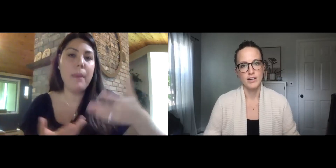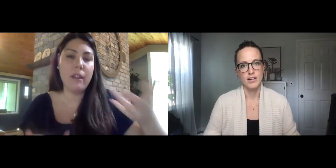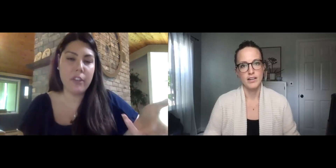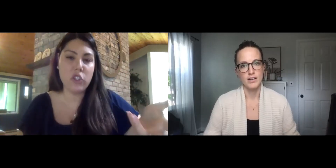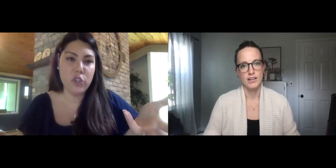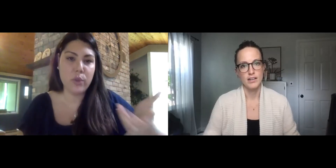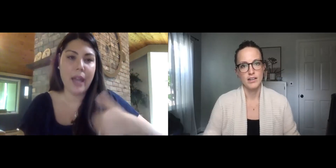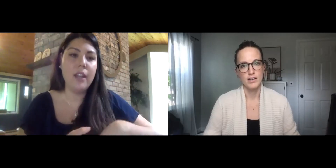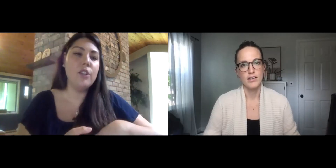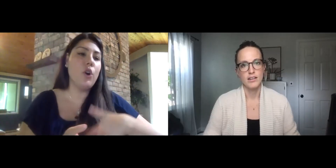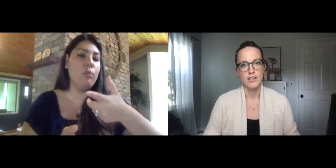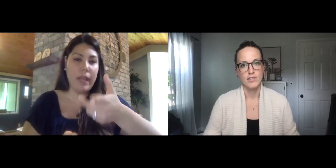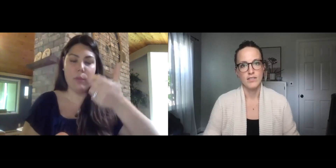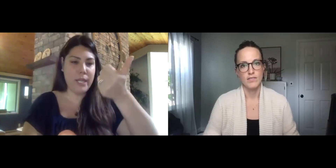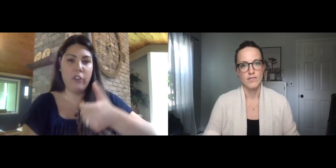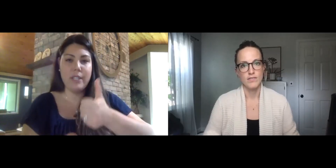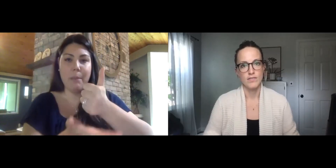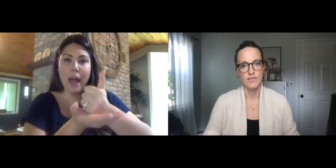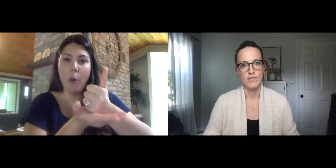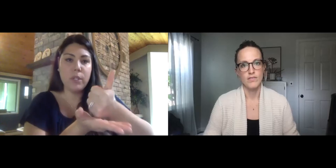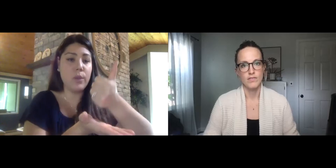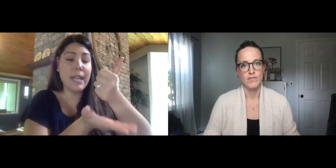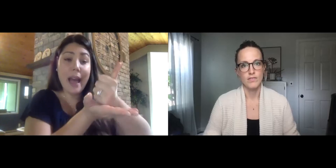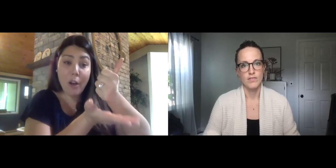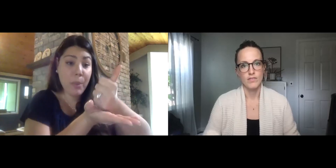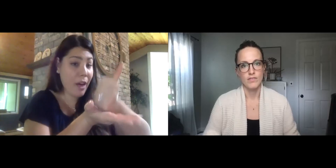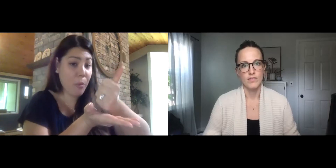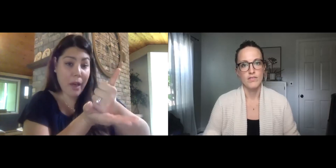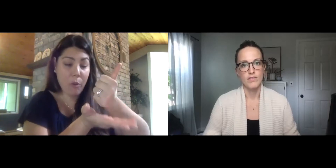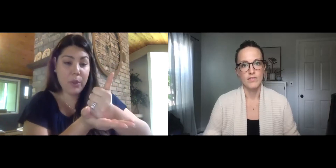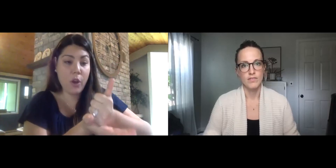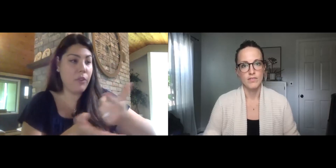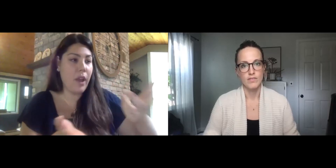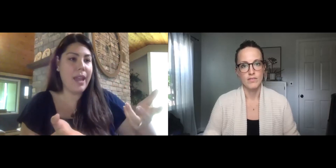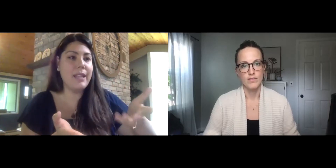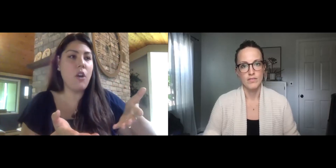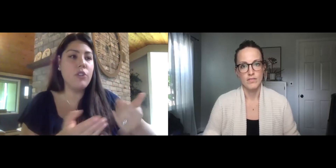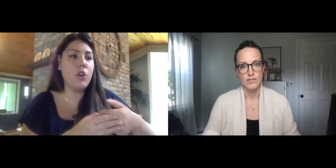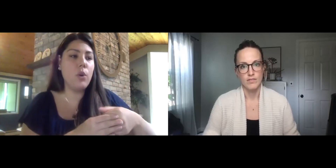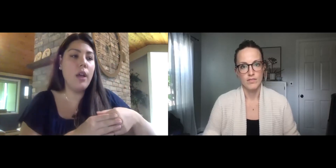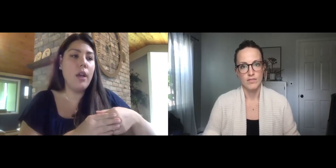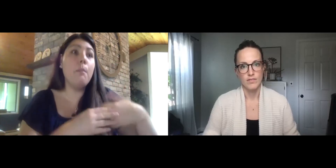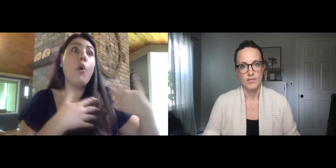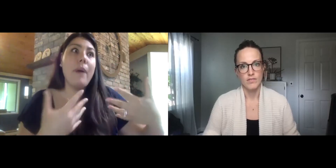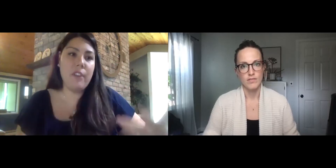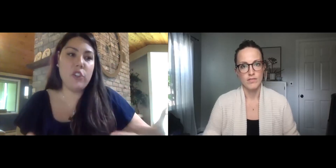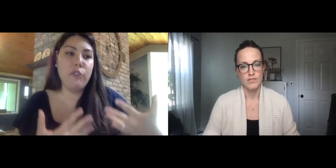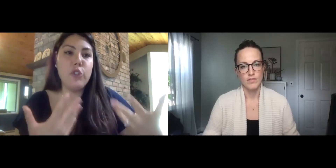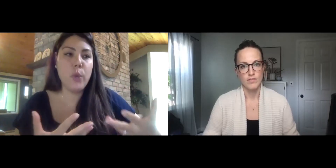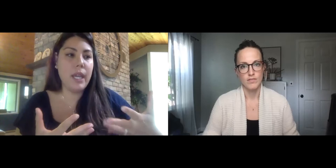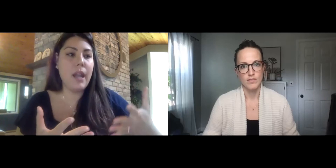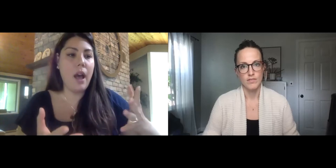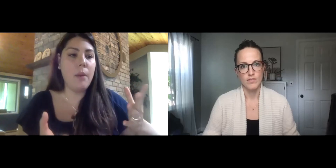probably beneficial to do that. So like we'll take your example, help. So you would say help, help, help, you know, if you're and it's also more beneficial